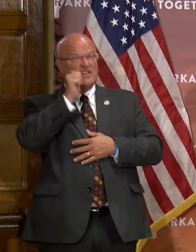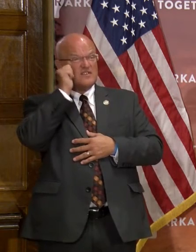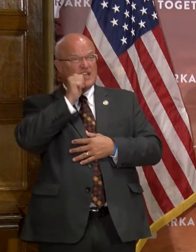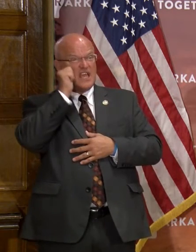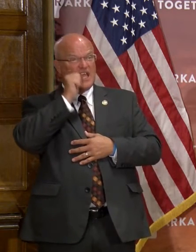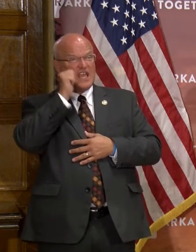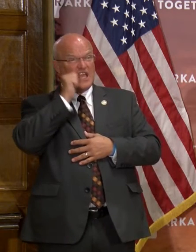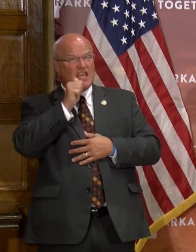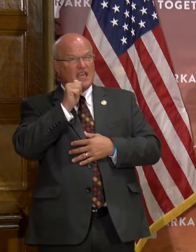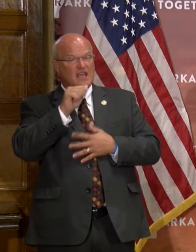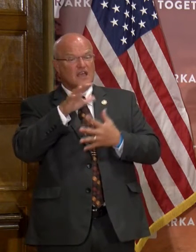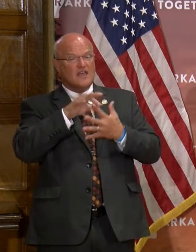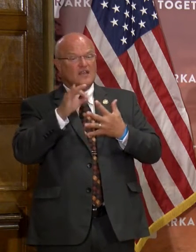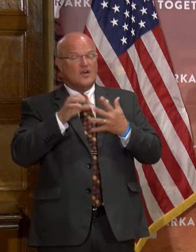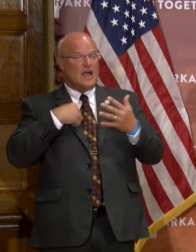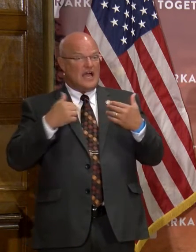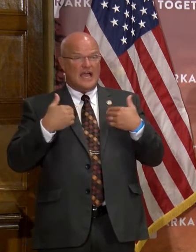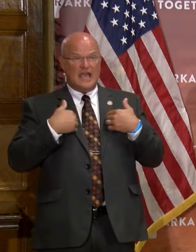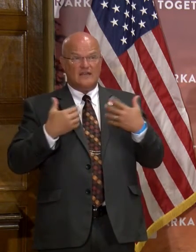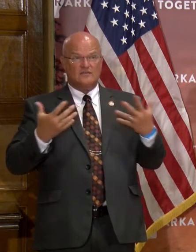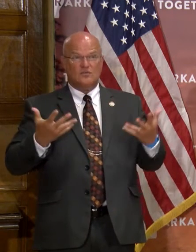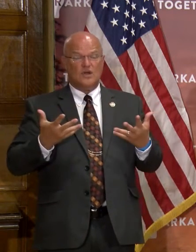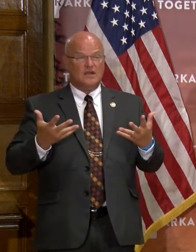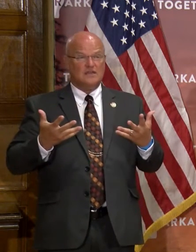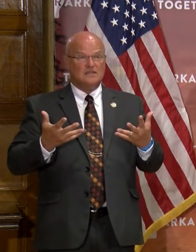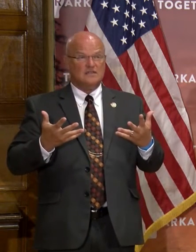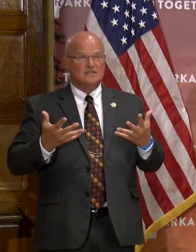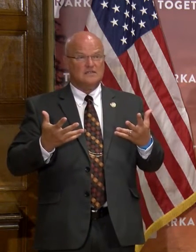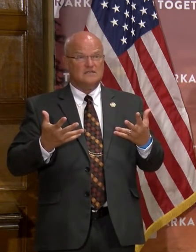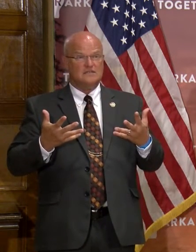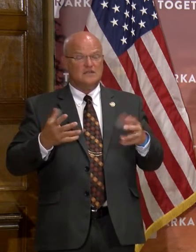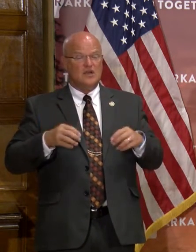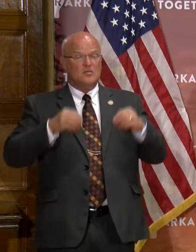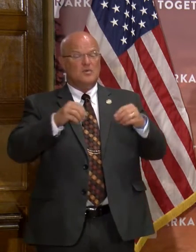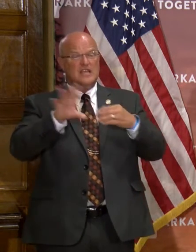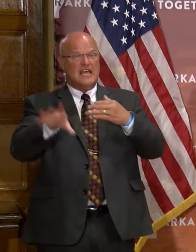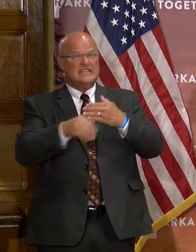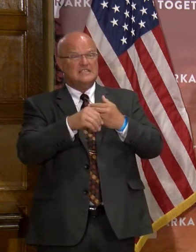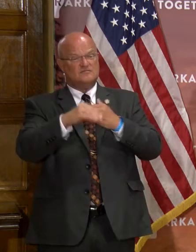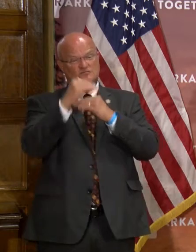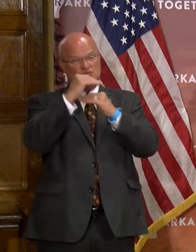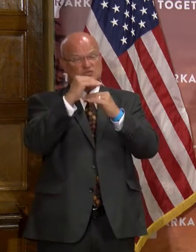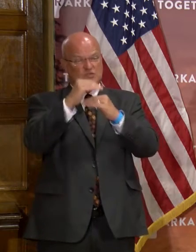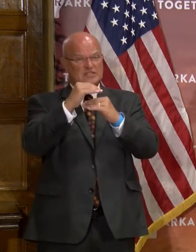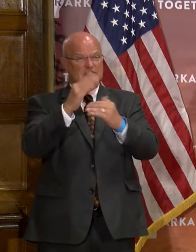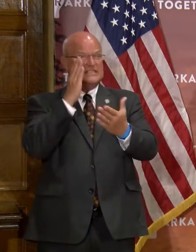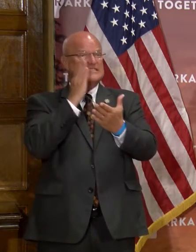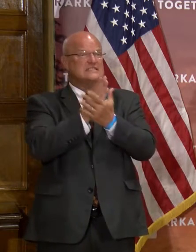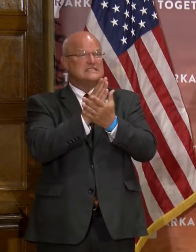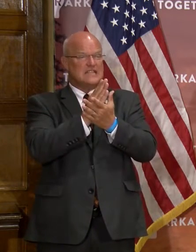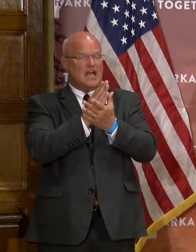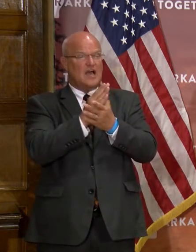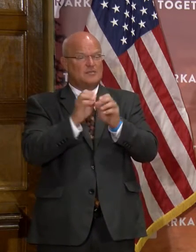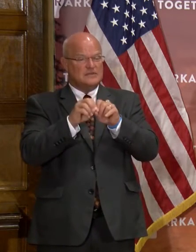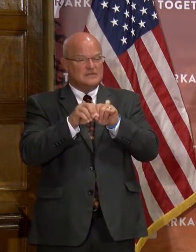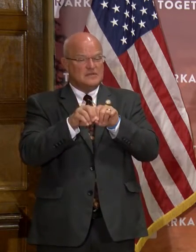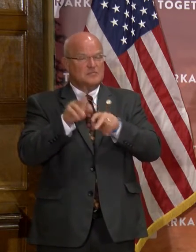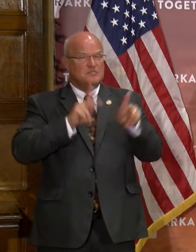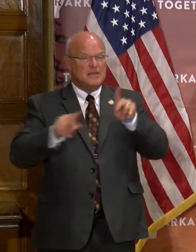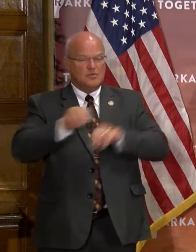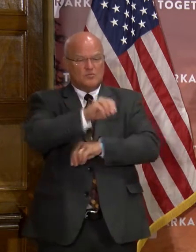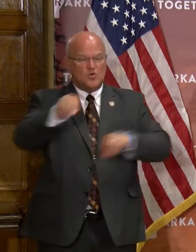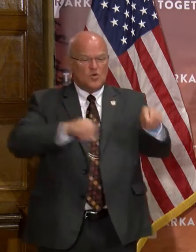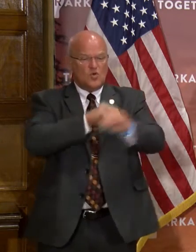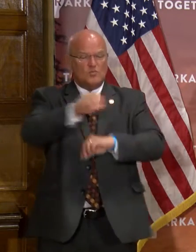day, you know, the choices I have would be to put in additional restrictions to stop the movement of people where